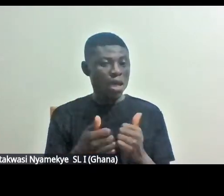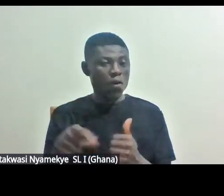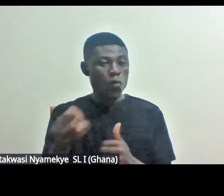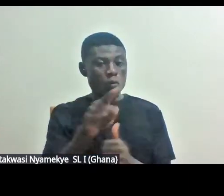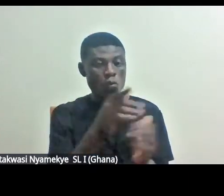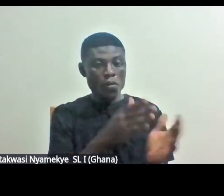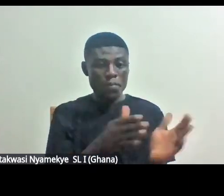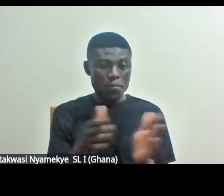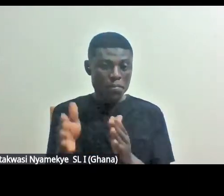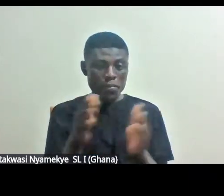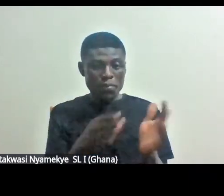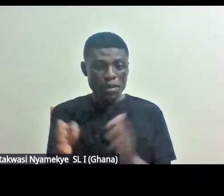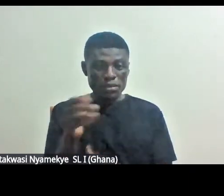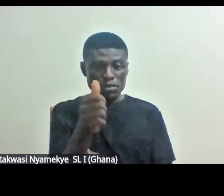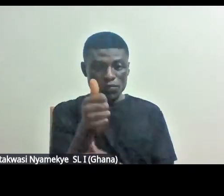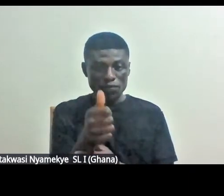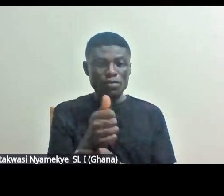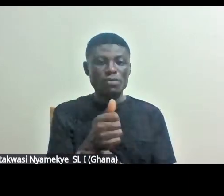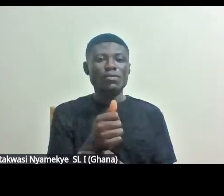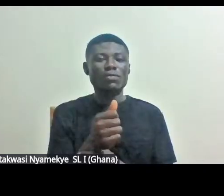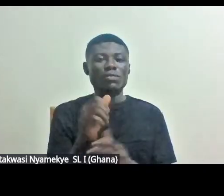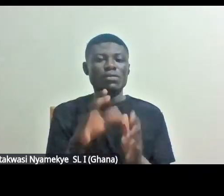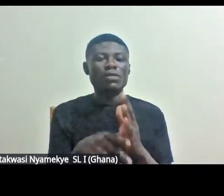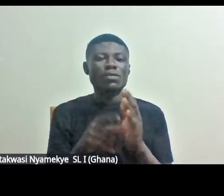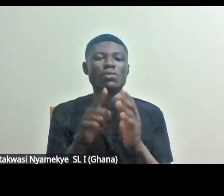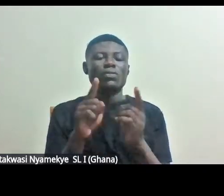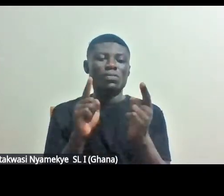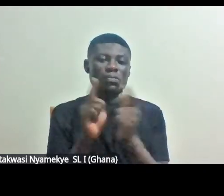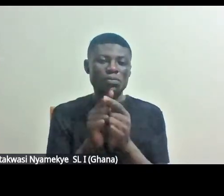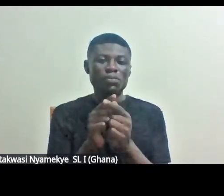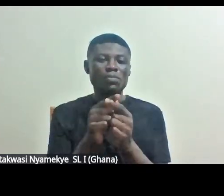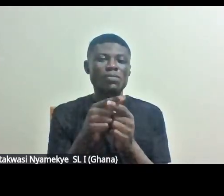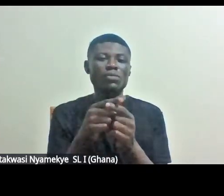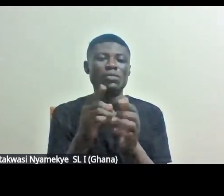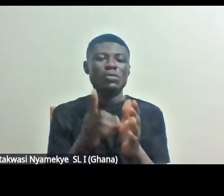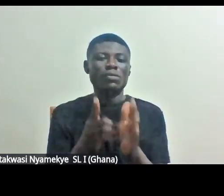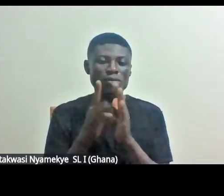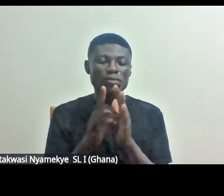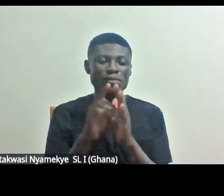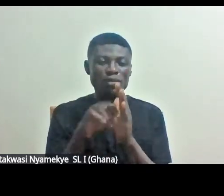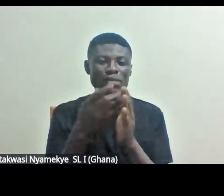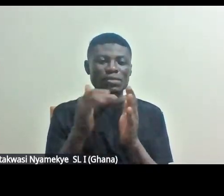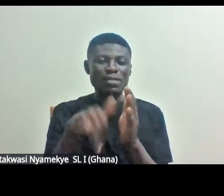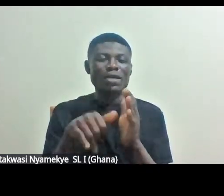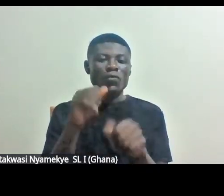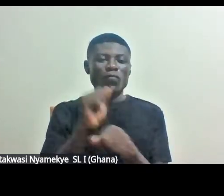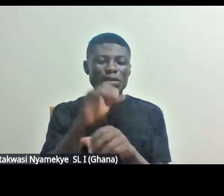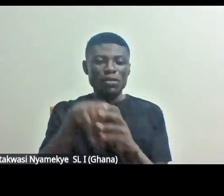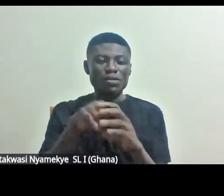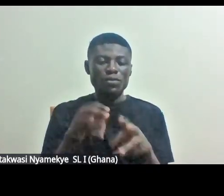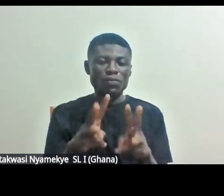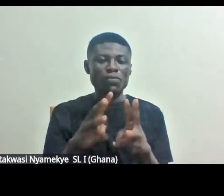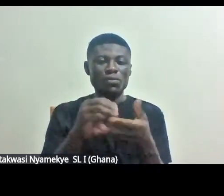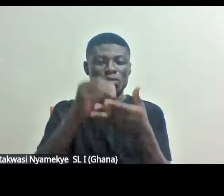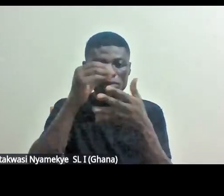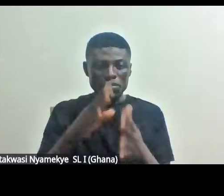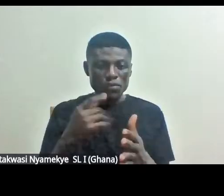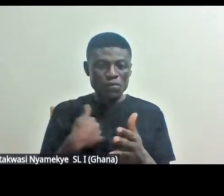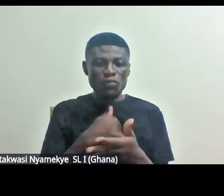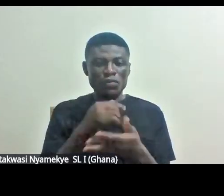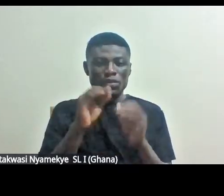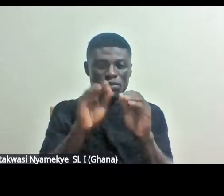preparing yourself to meet the demand that is coming your way? The students we are teaching